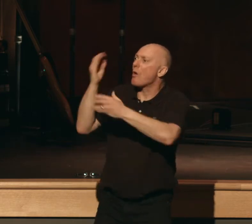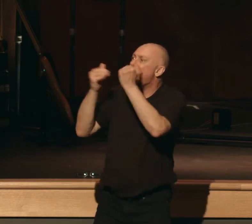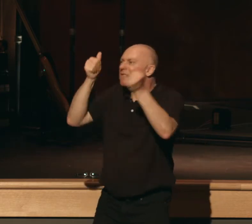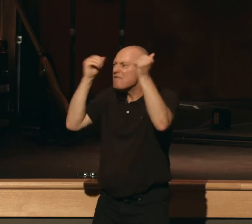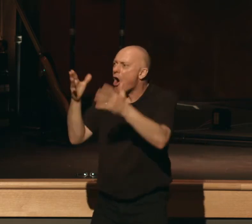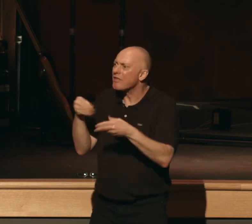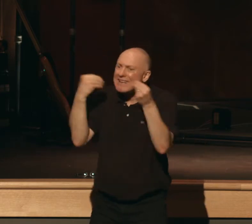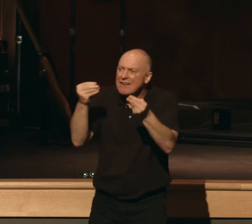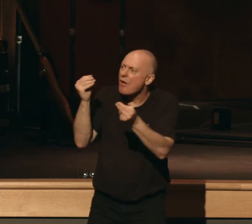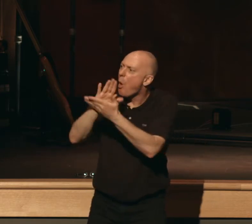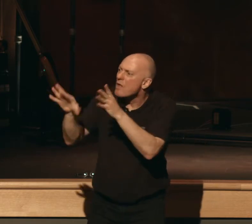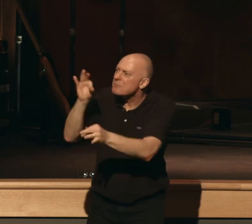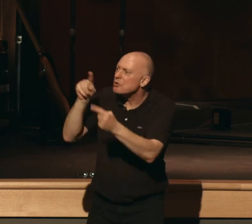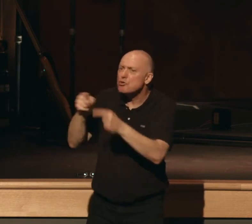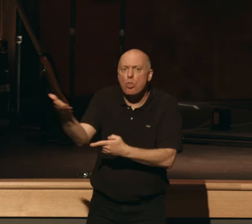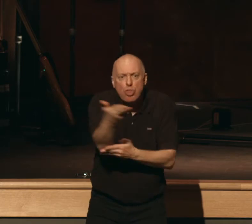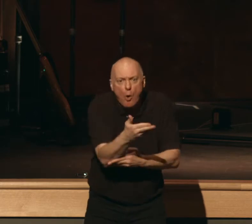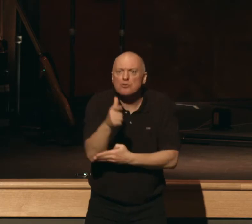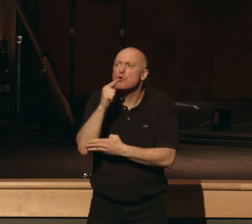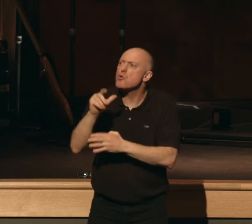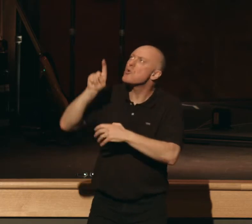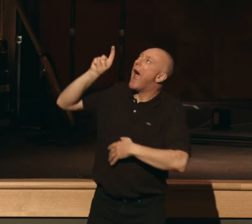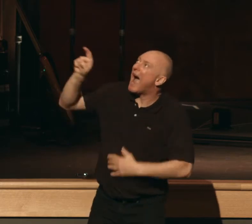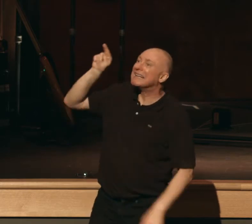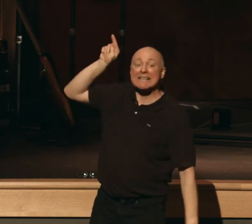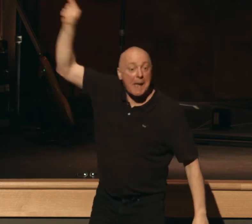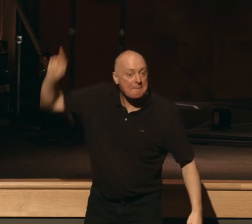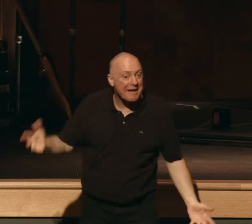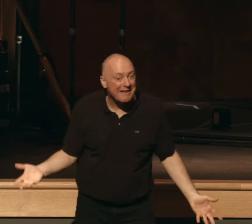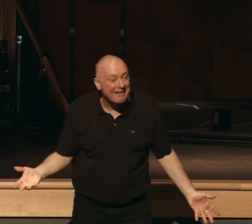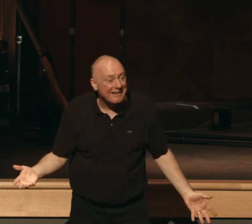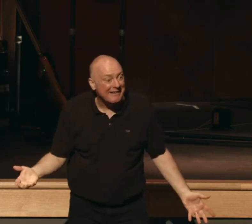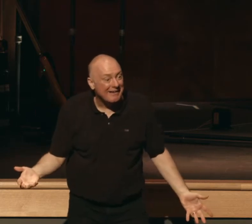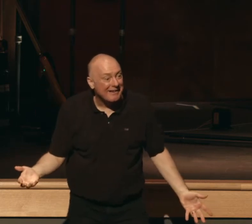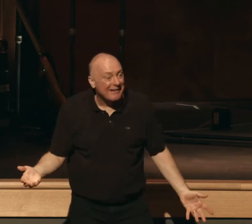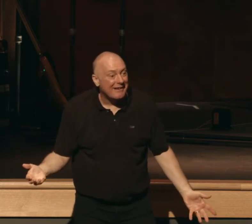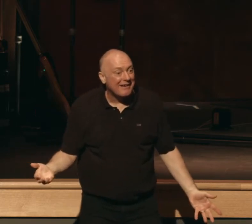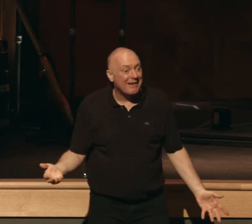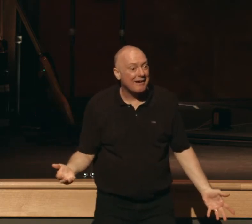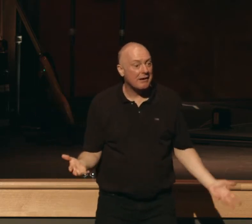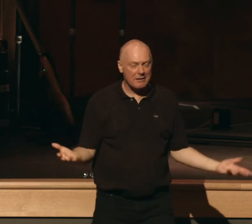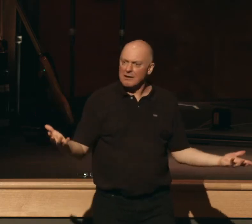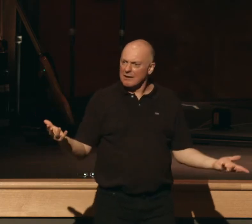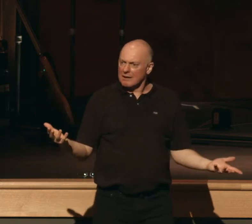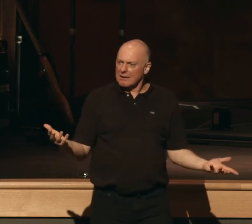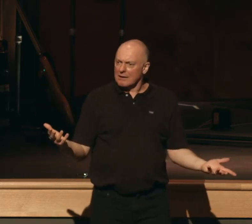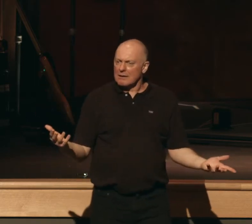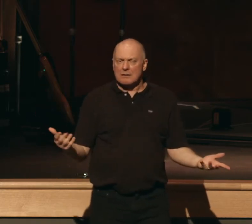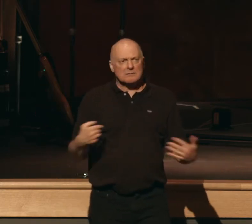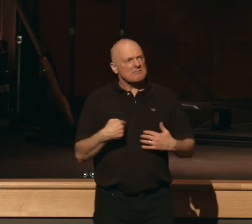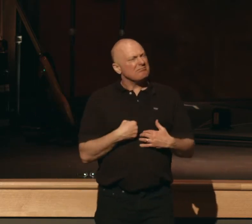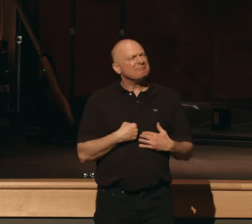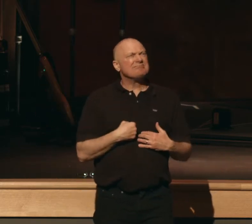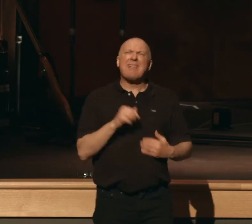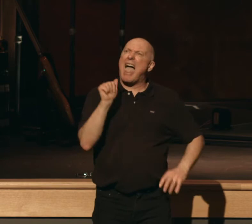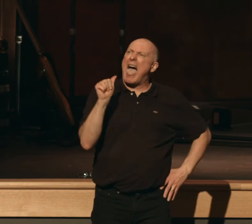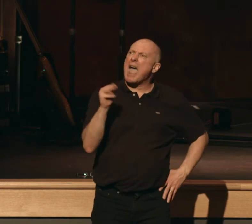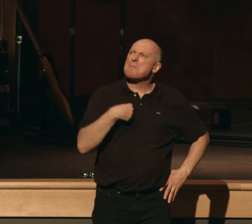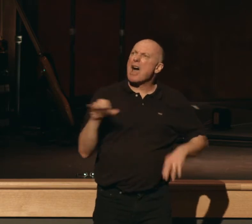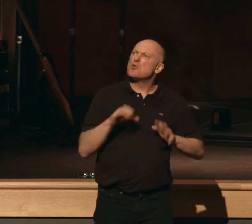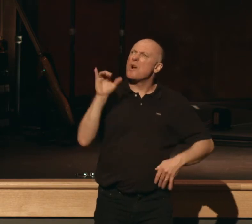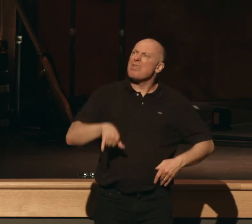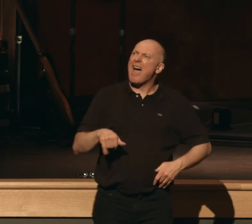Heavenly Father give the Holy Spirit to those who ask him? So am I doing that? Am